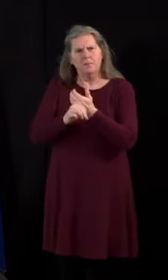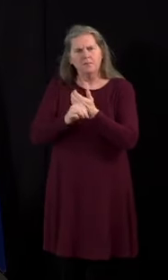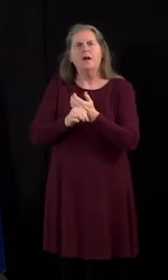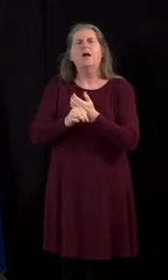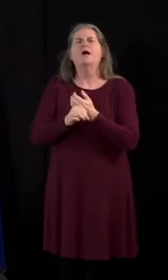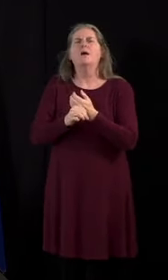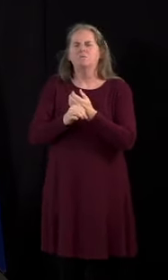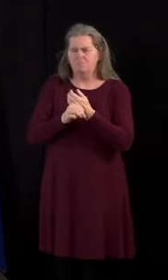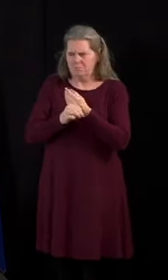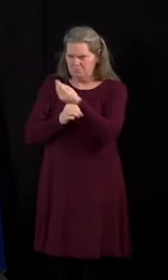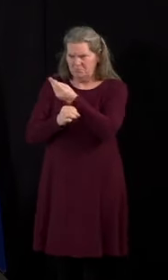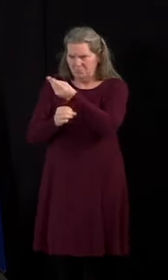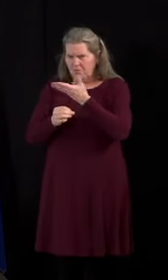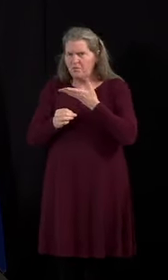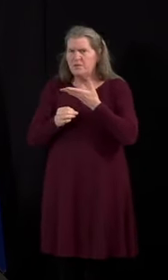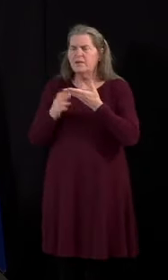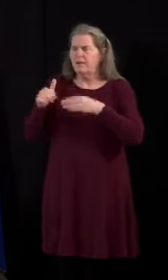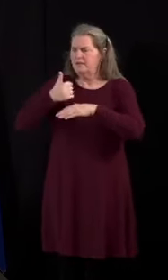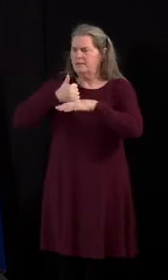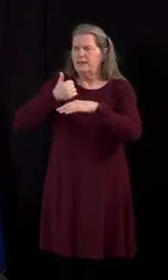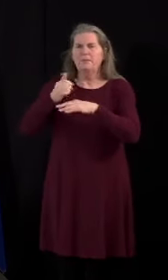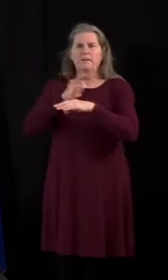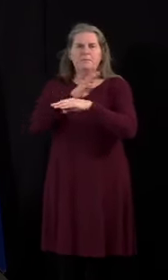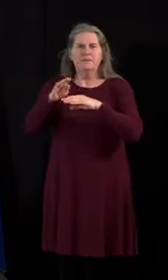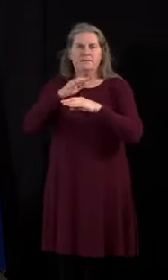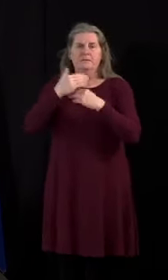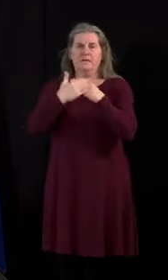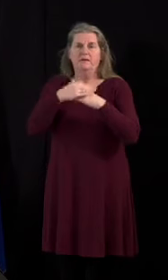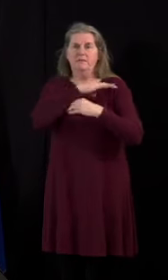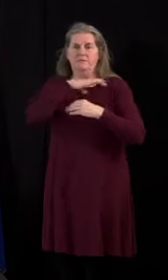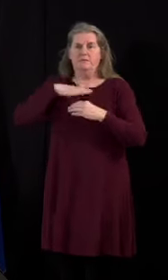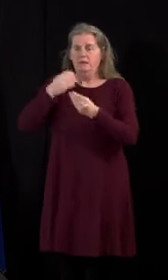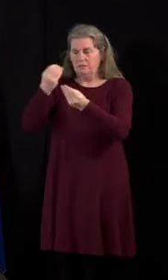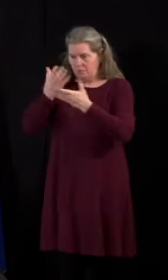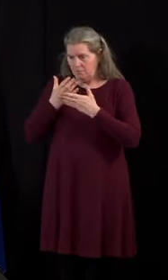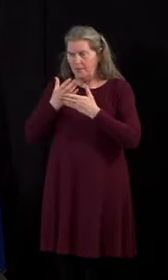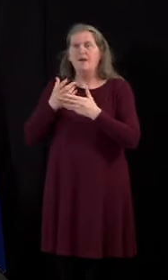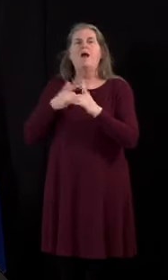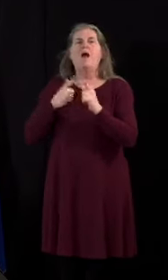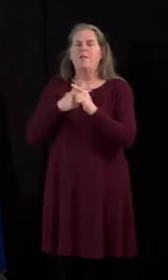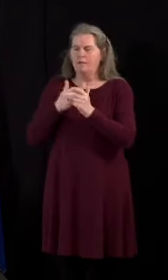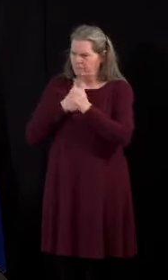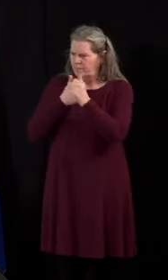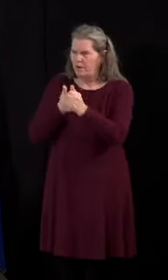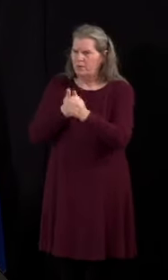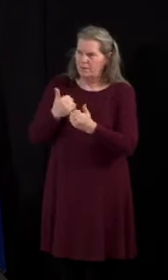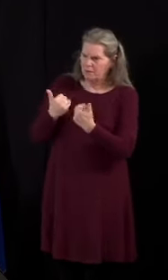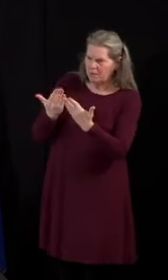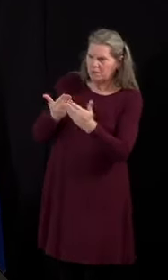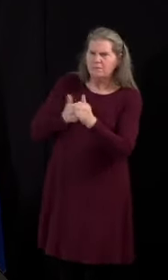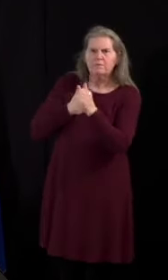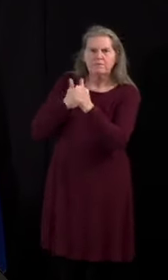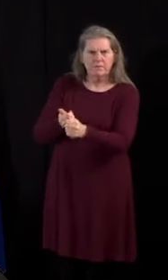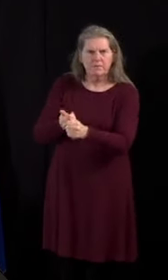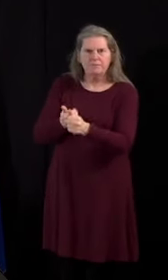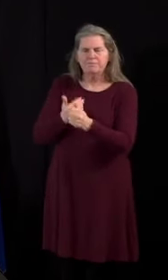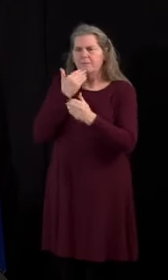recommendations brought forward by the recently established Business Advisory Council, and as well, and I would like to thank again Mr.